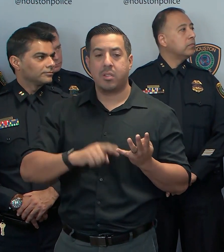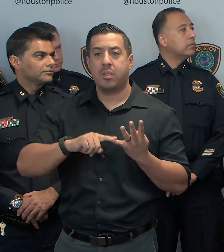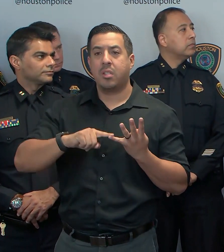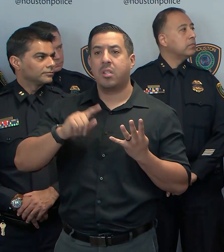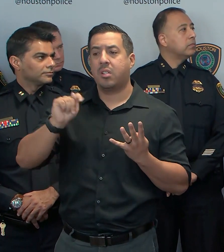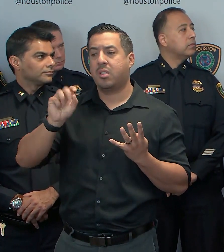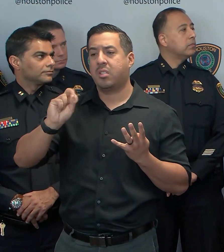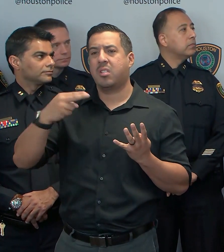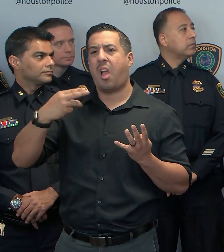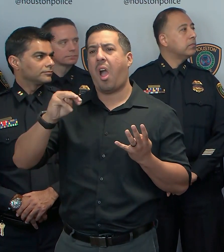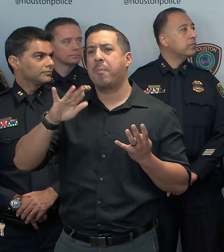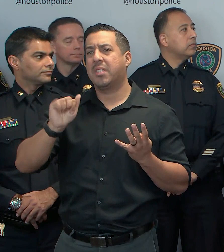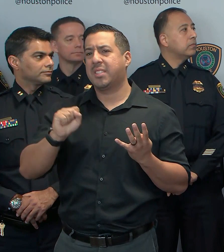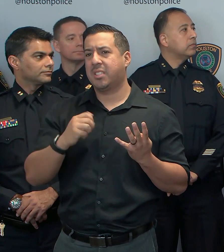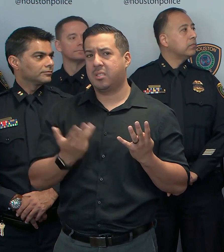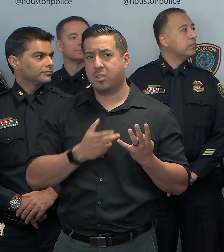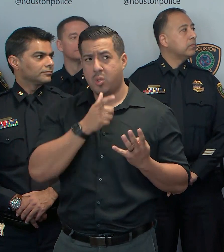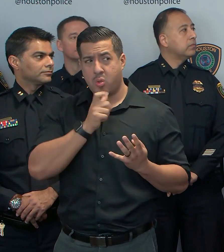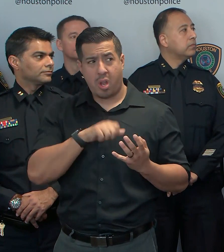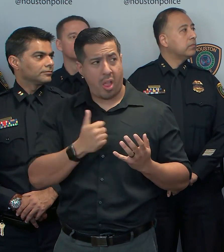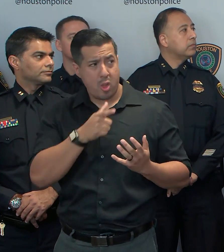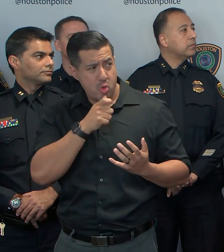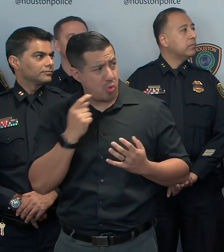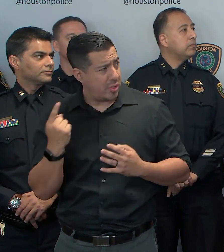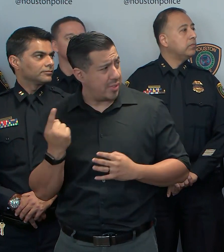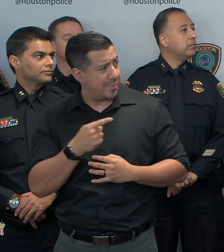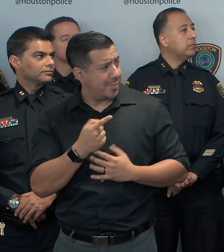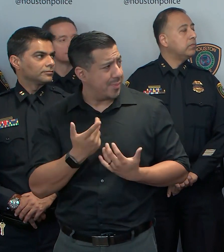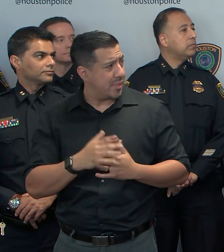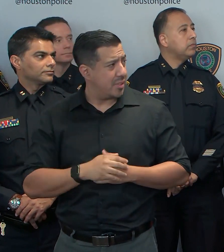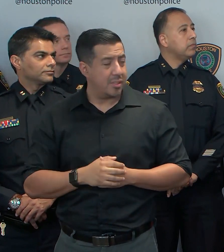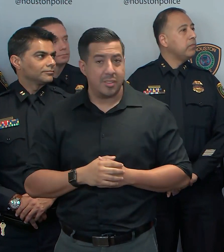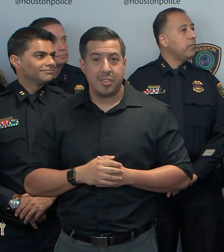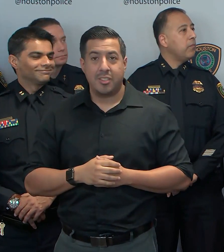Thomas. Am I missing anyone else down there?